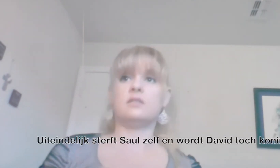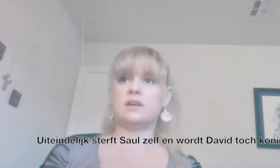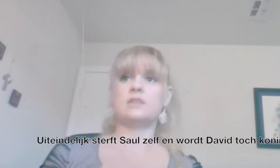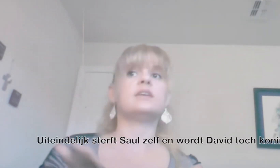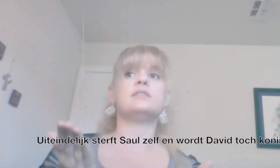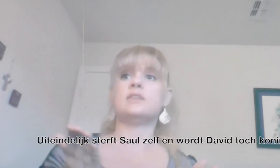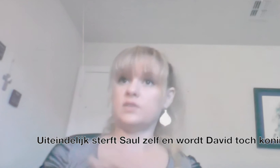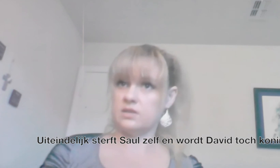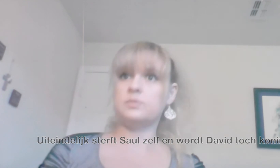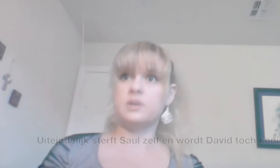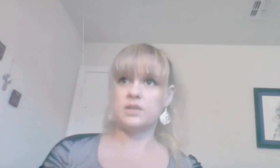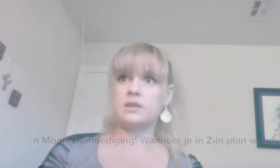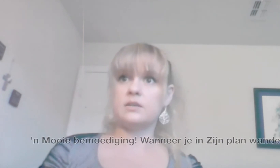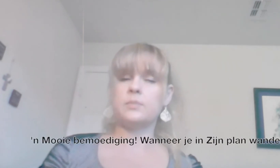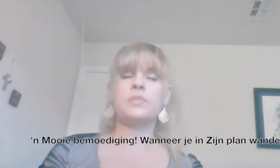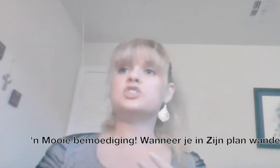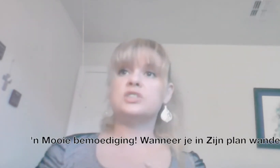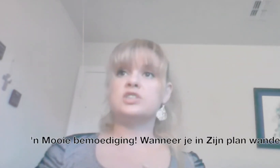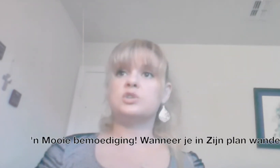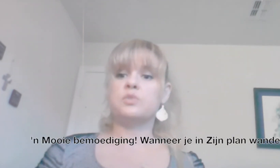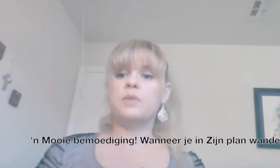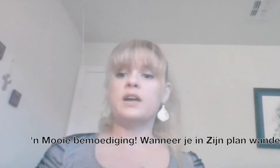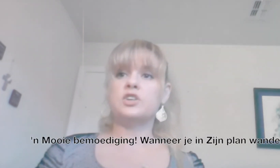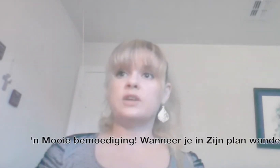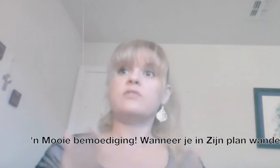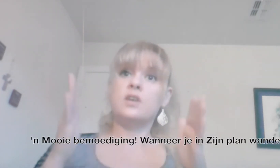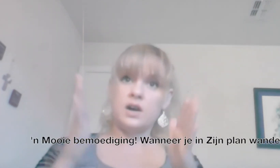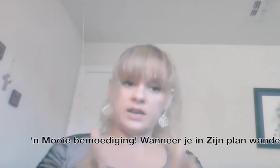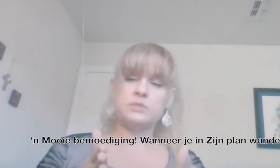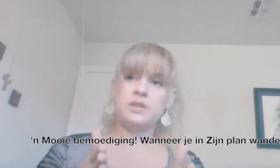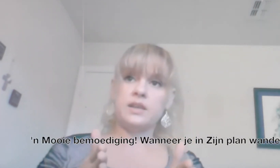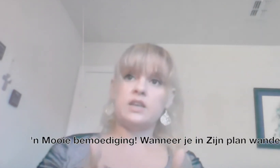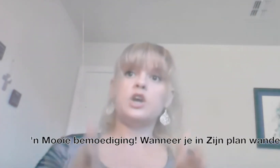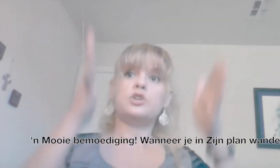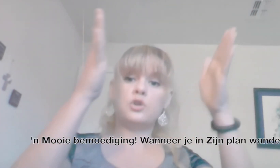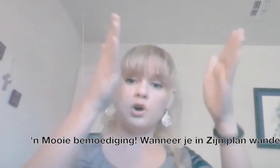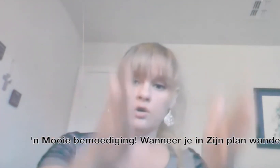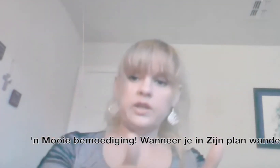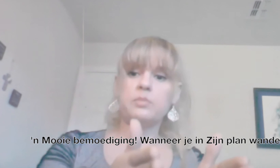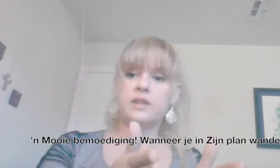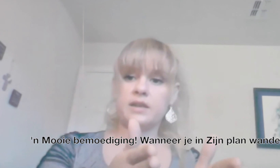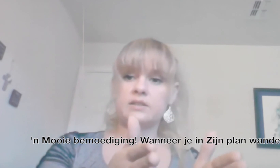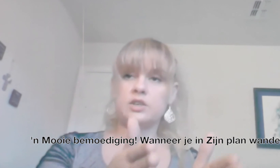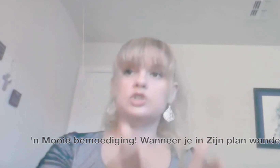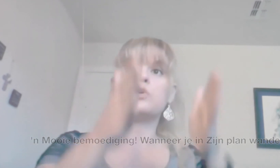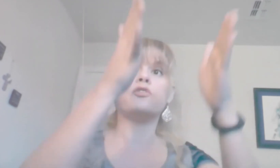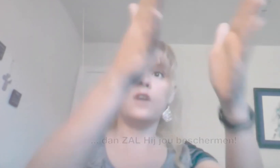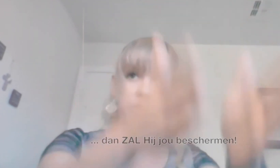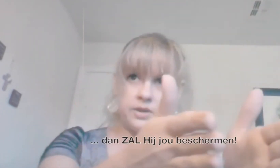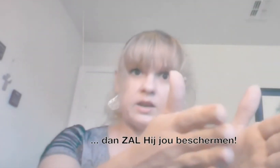Saul dies, and David does become king. This is just a good reminder, if God has a plan, you're on that plan, you are following